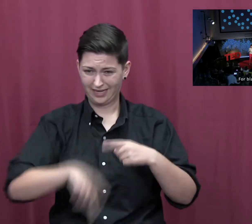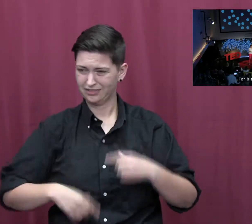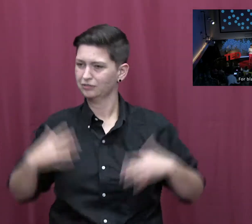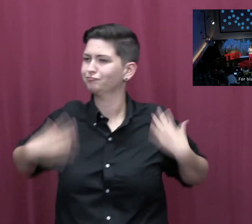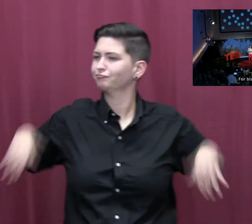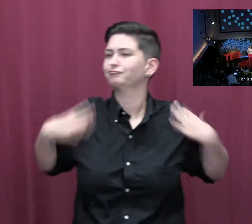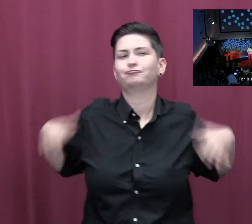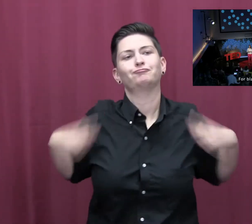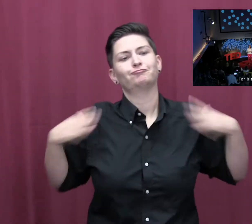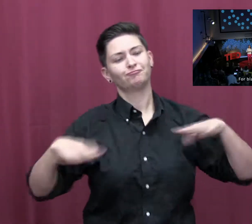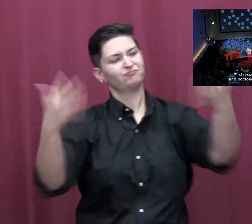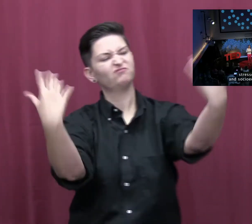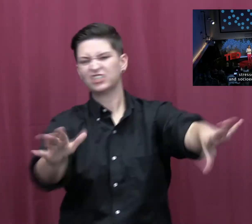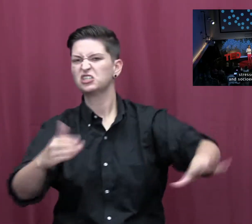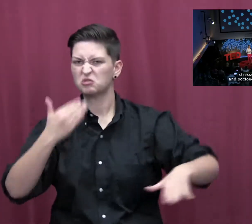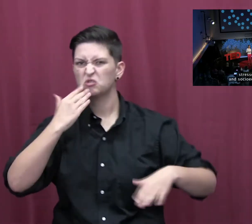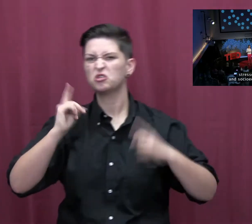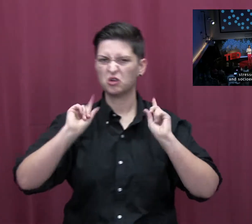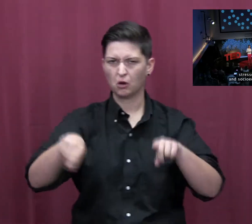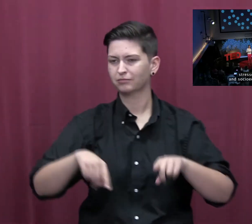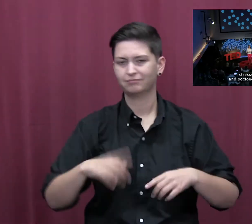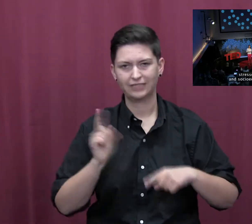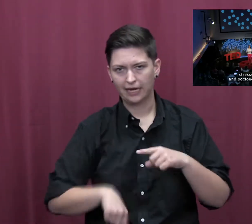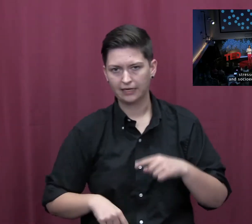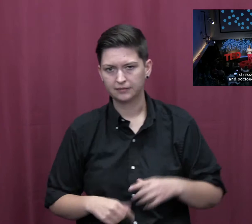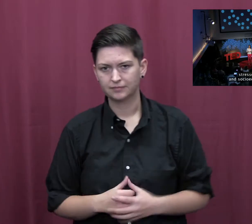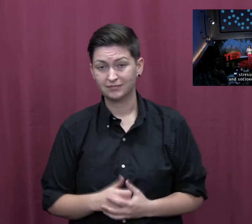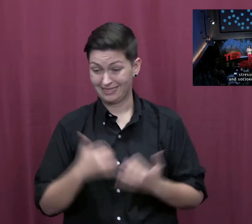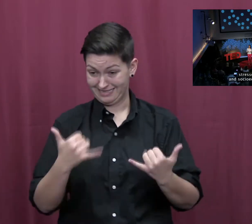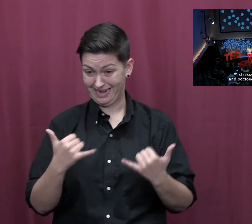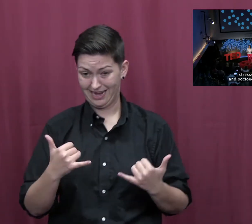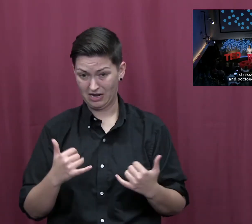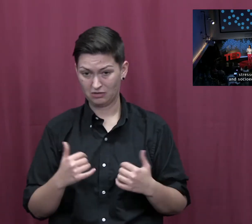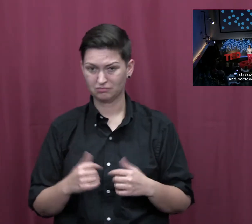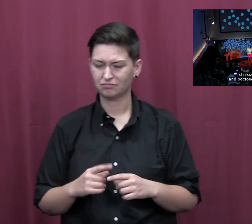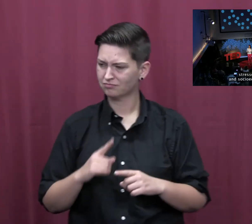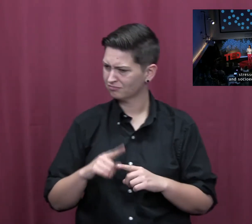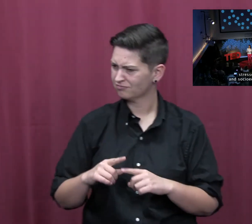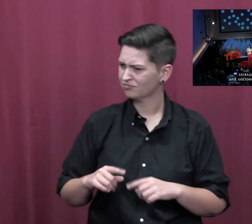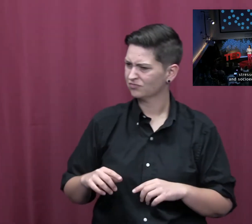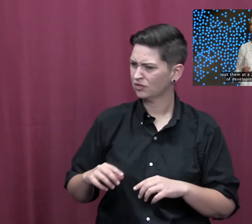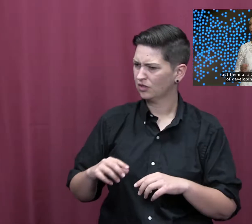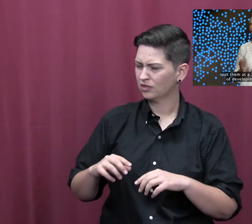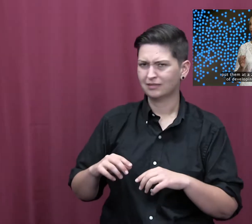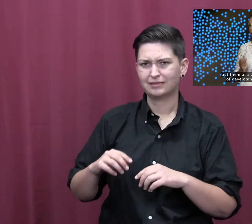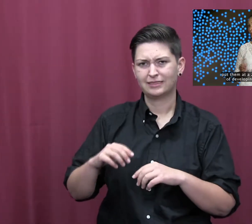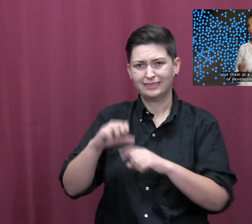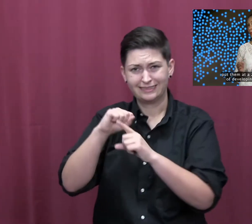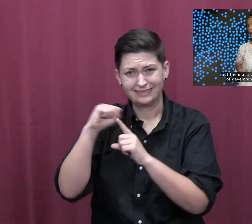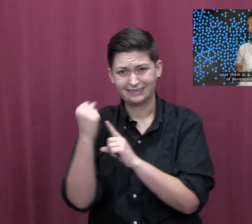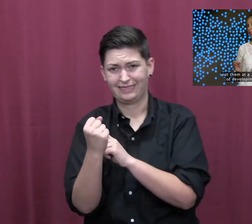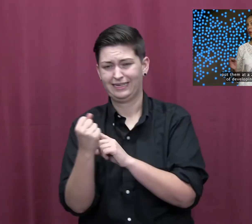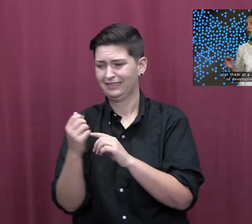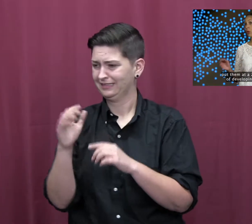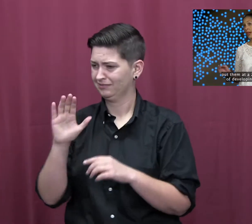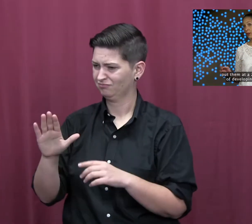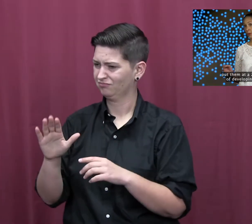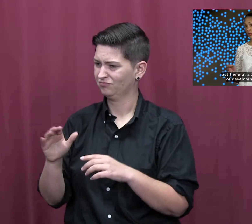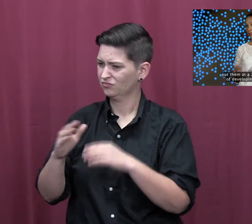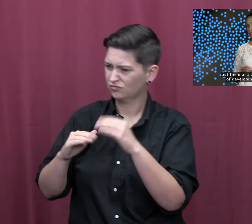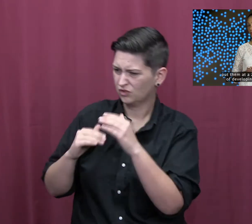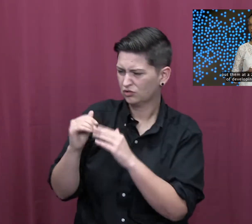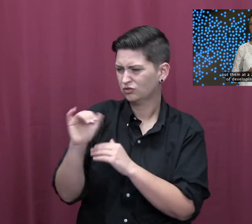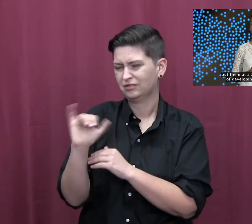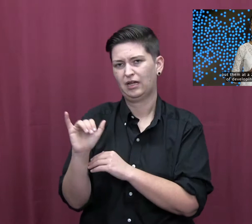Black Americans, stressors like racism and socioeconomic disparities put them at a 20%